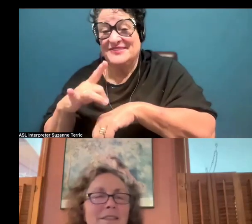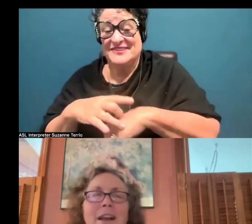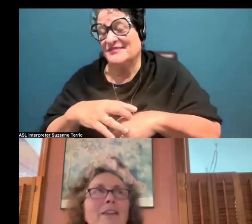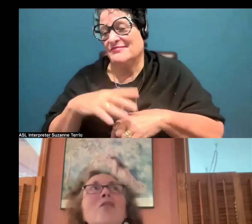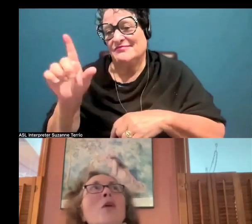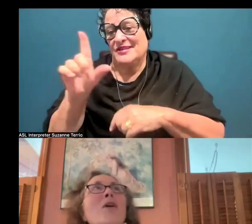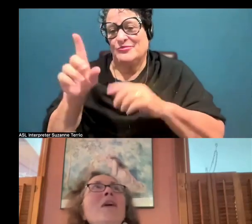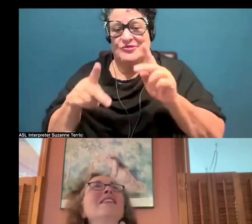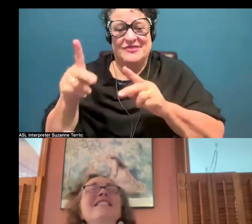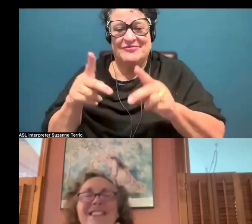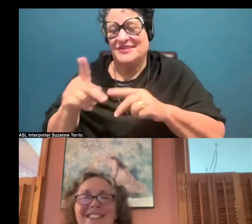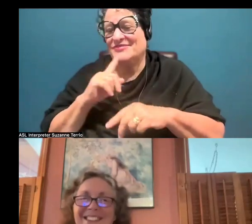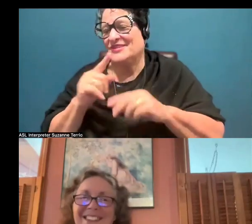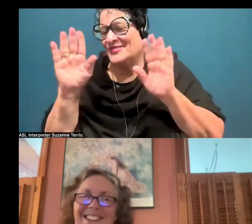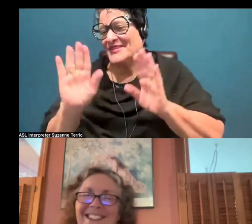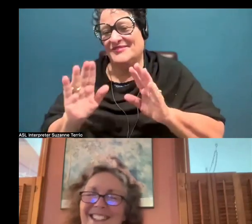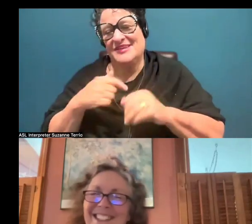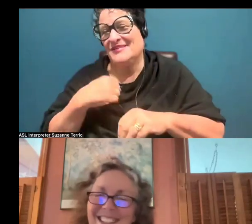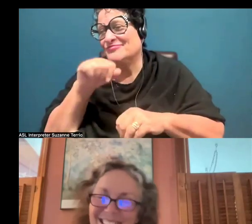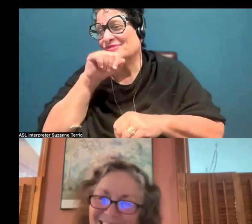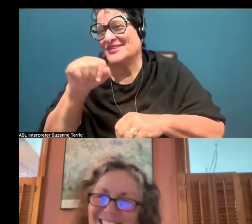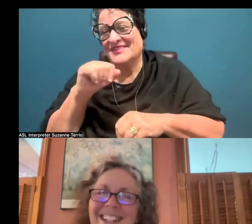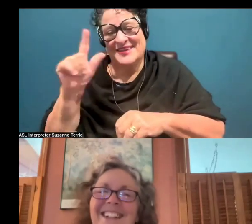just, Yeah. I love librarians.